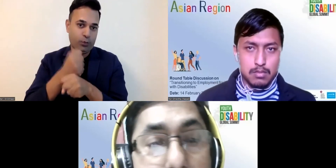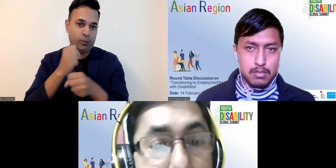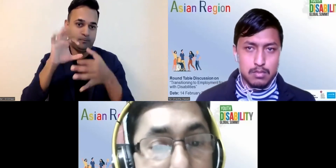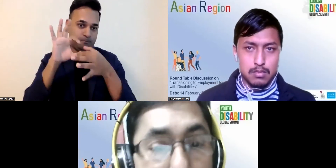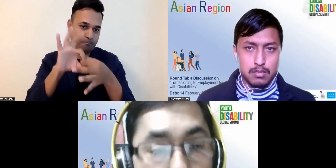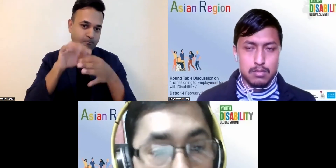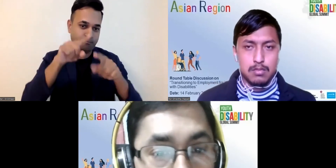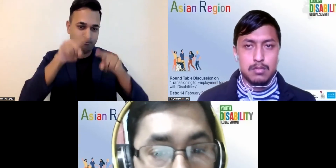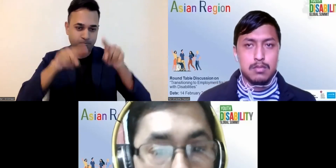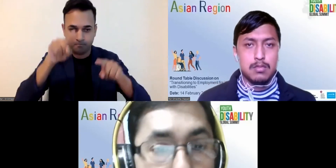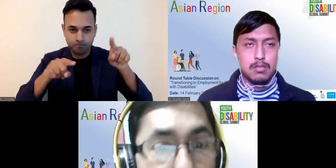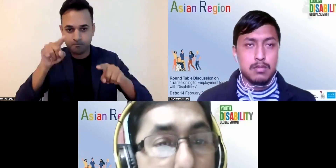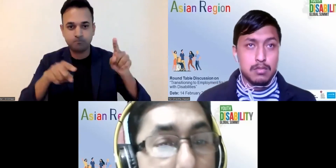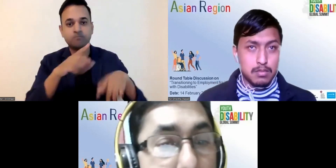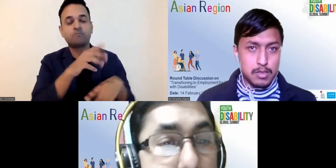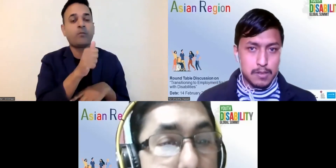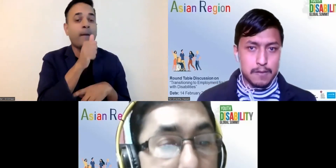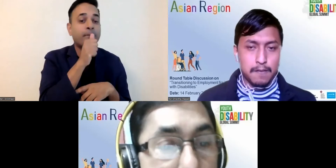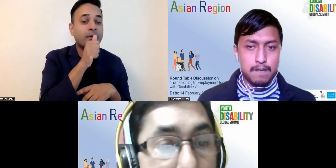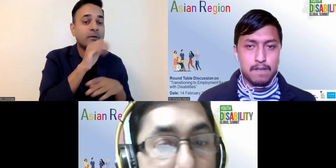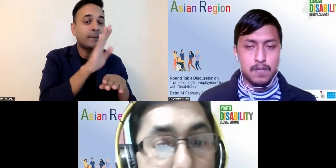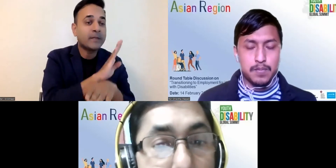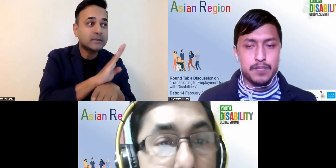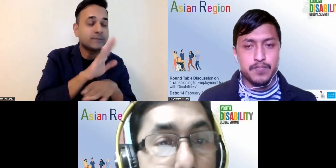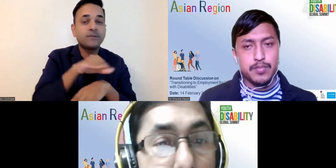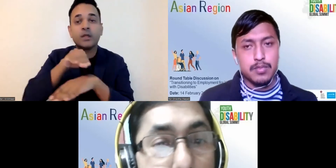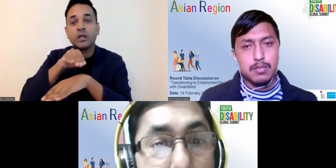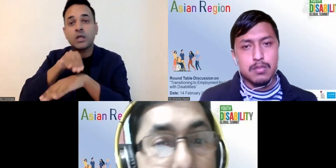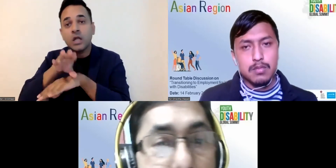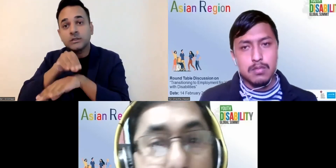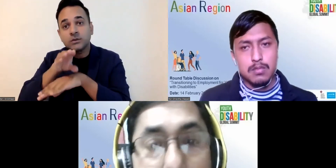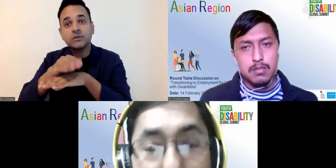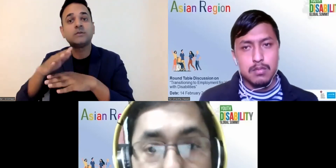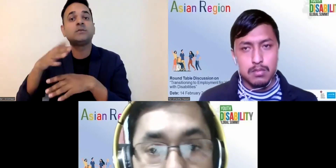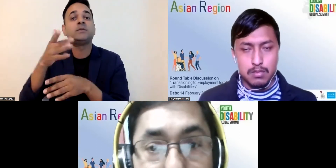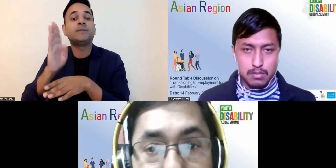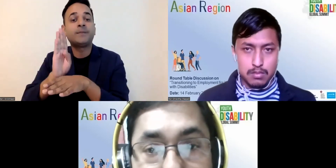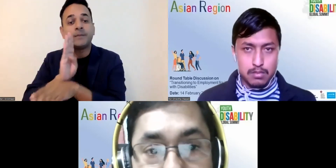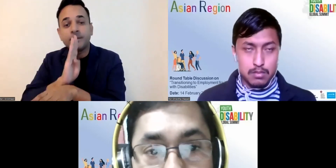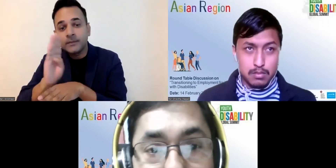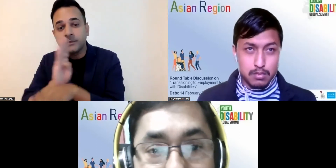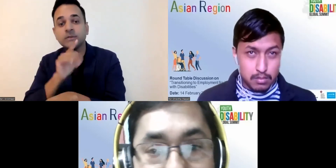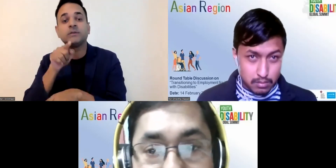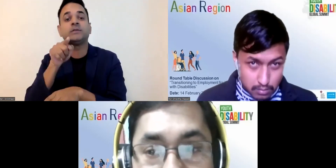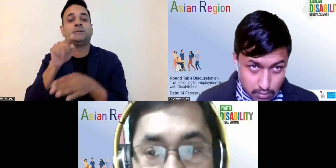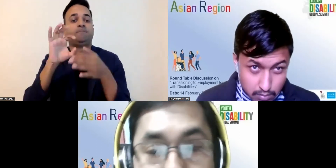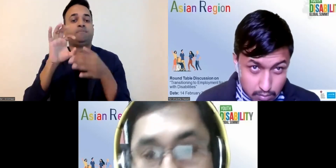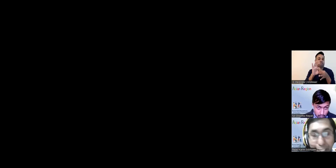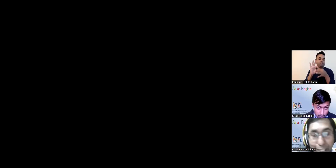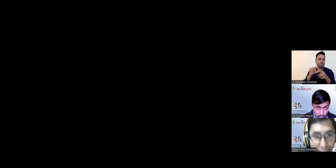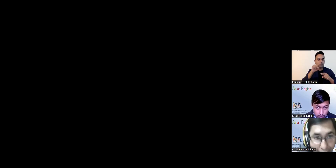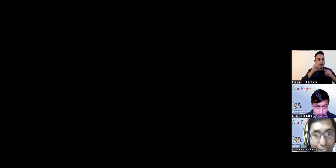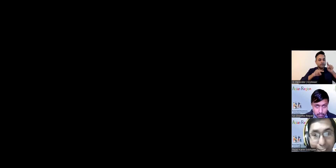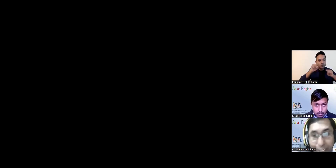diversity and inclusion. So, Mr. Neer Srestha, floor is yours. You have